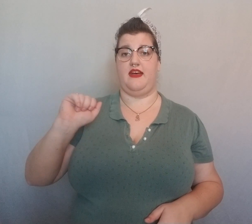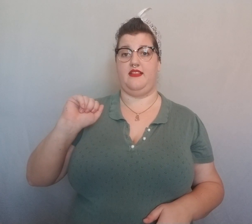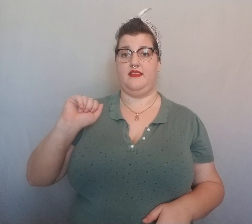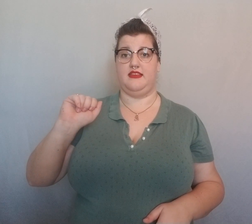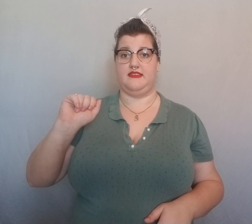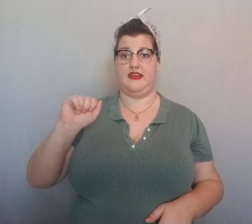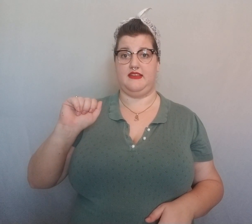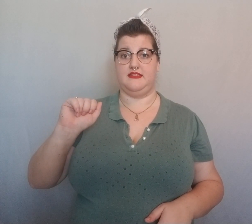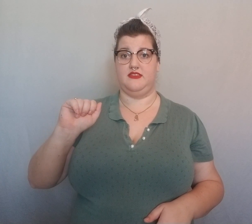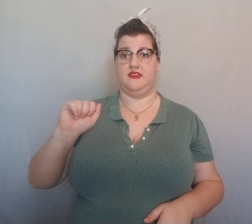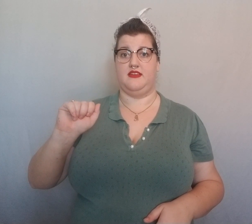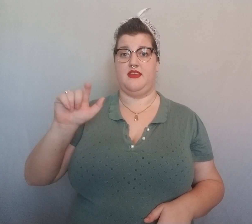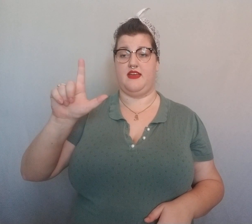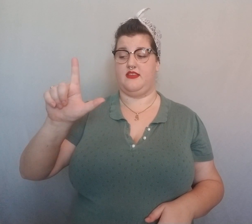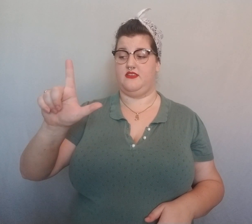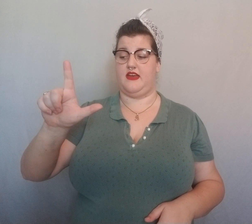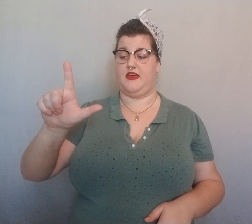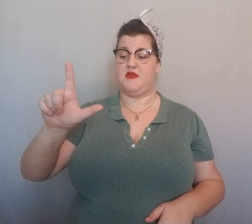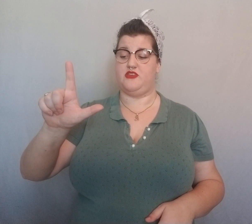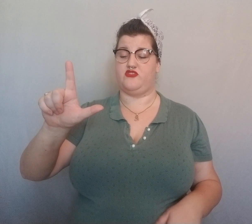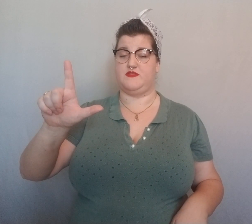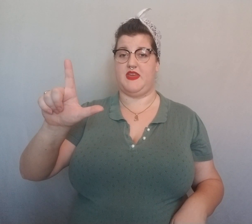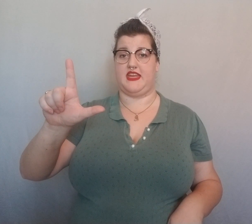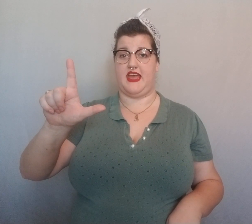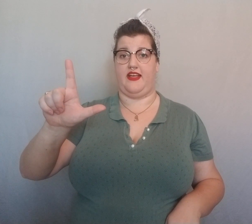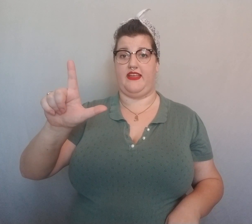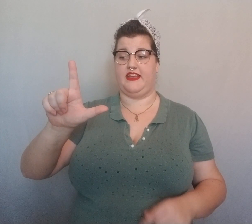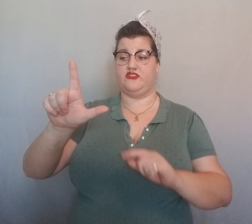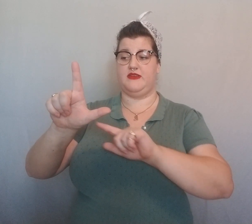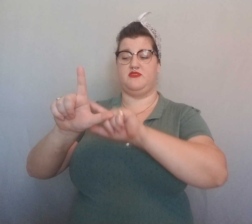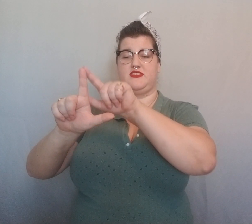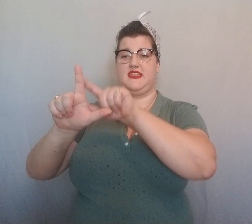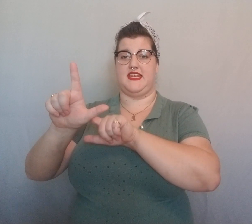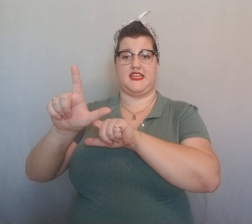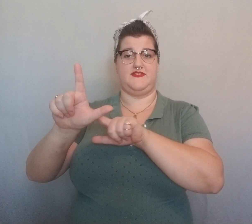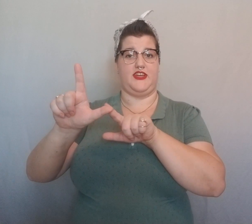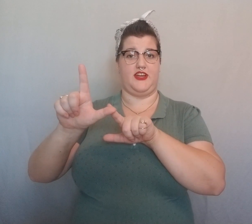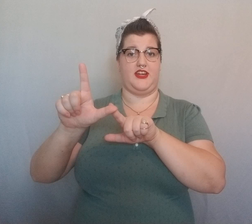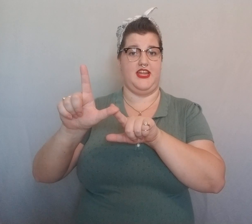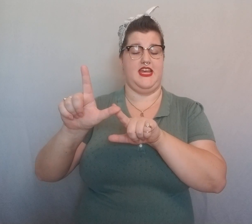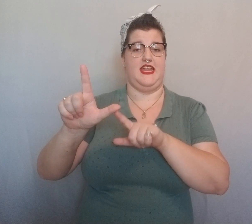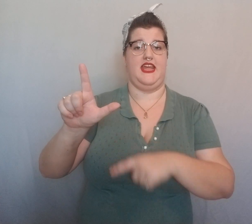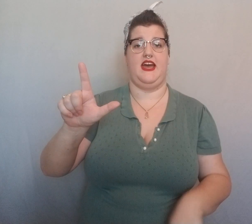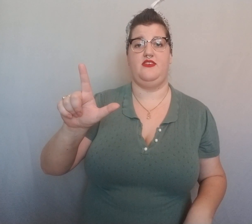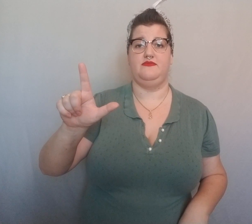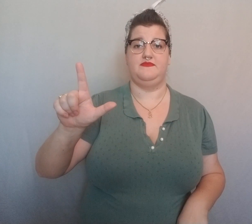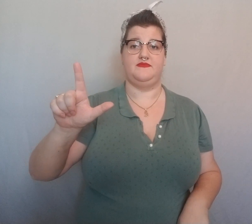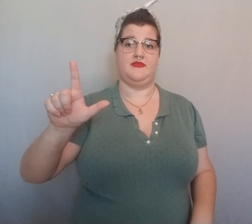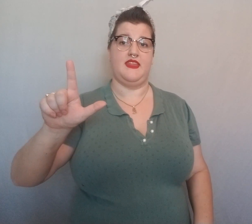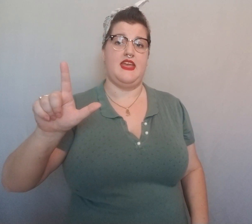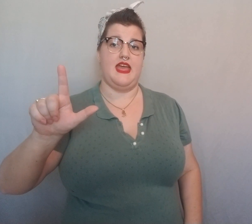L is next. And you just make an L hand shape, just index finger and out.